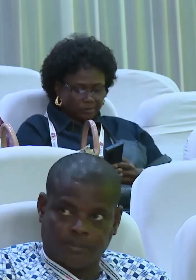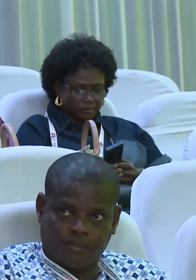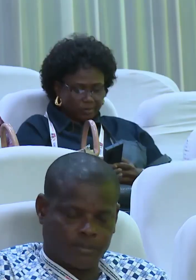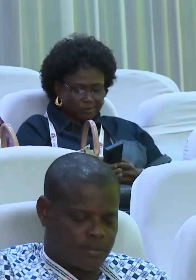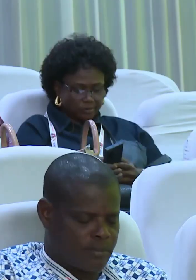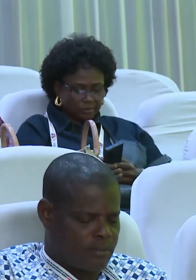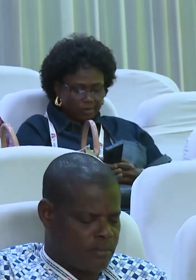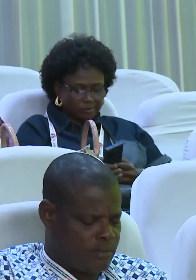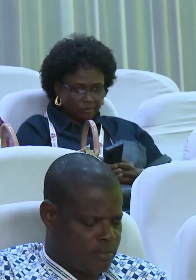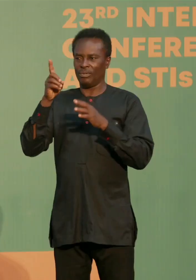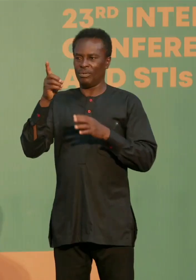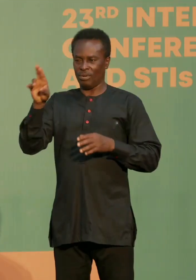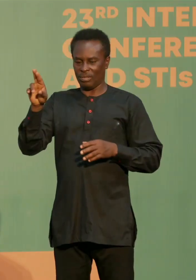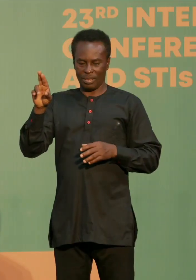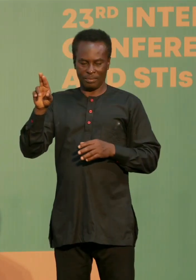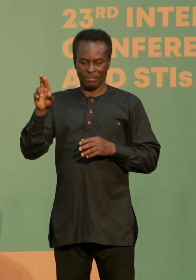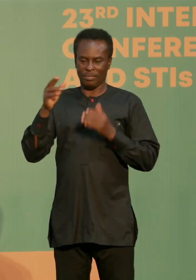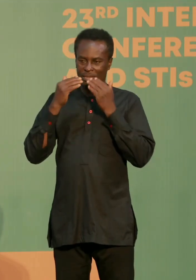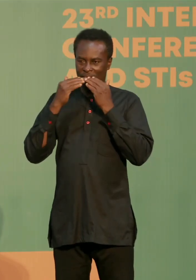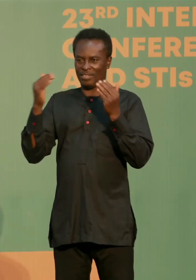Thank you, Dr. Chirenje.